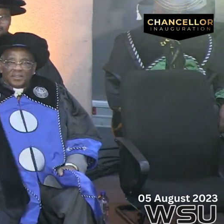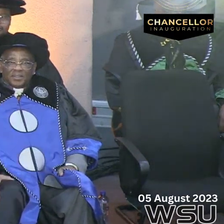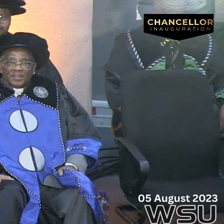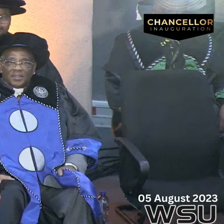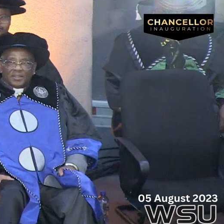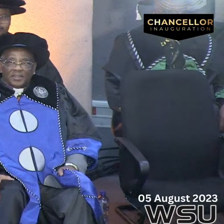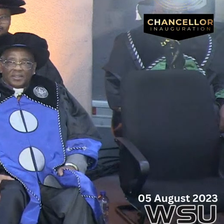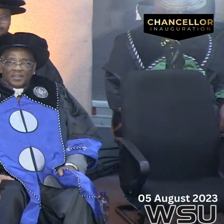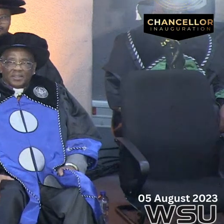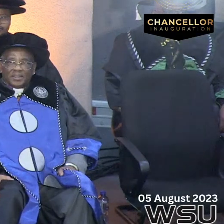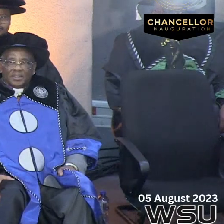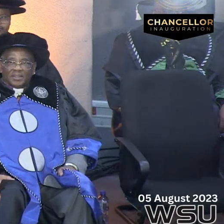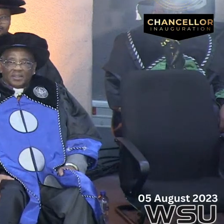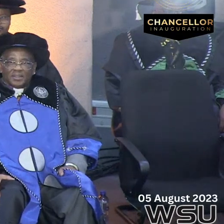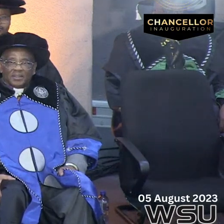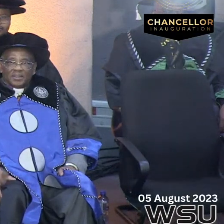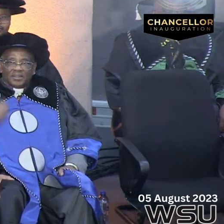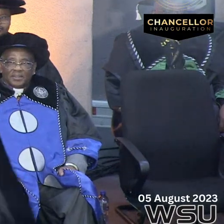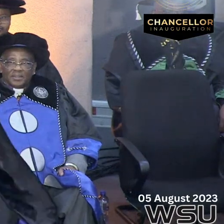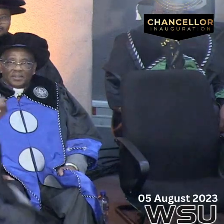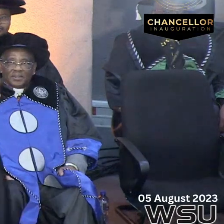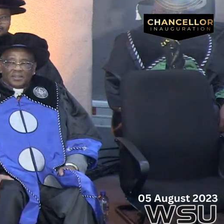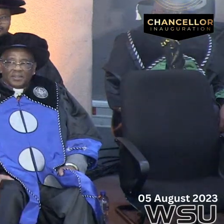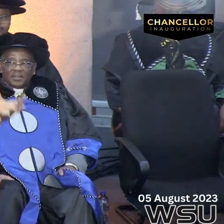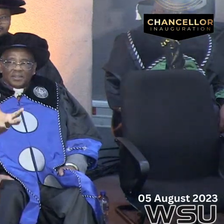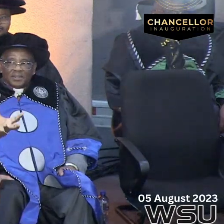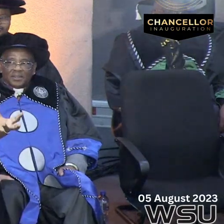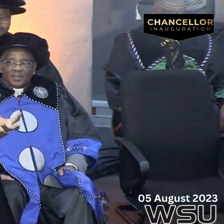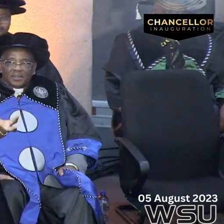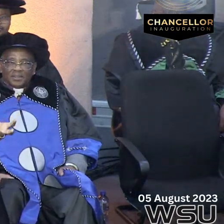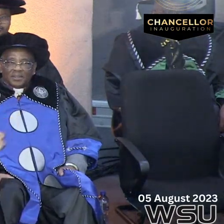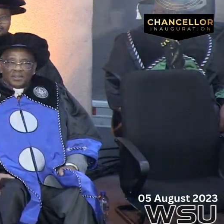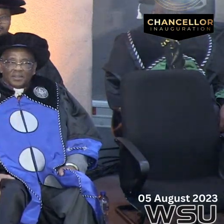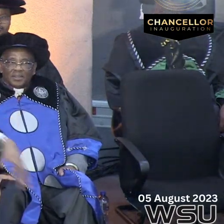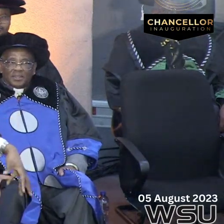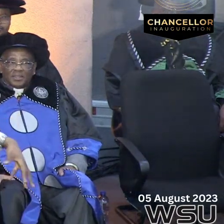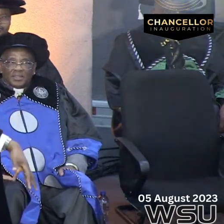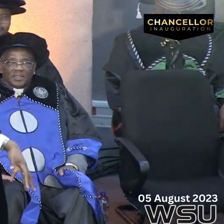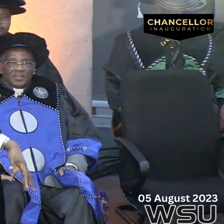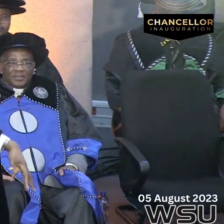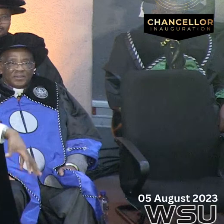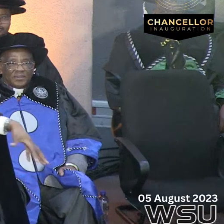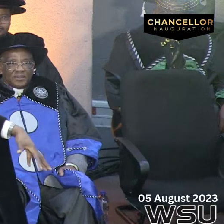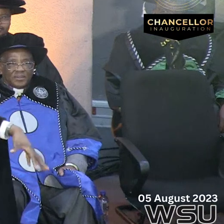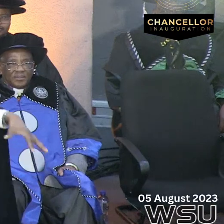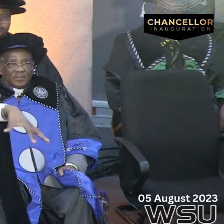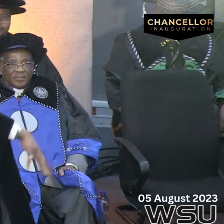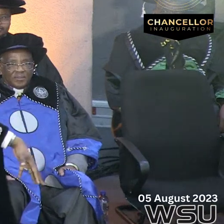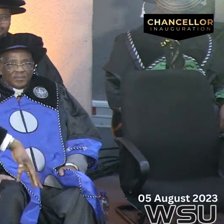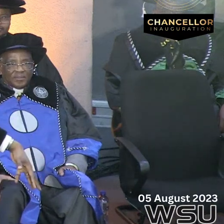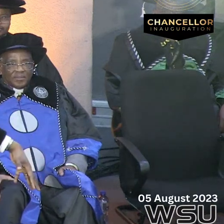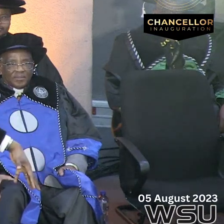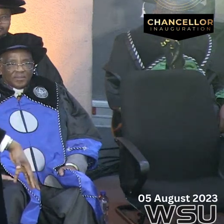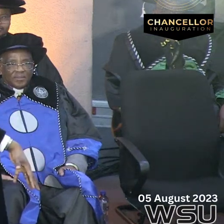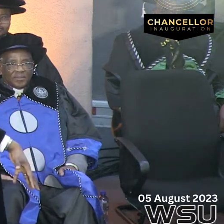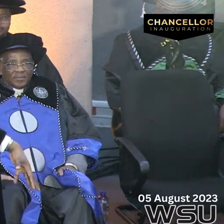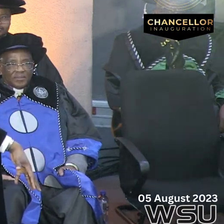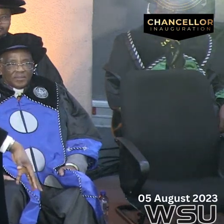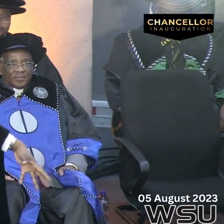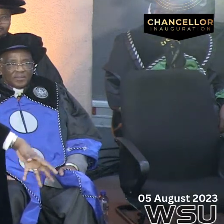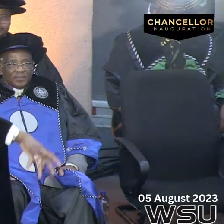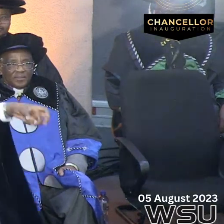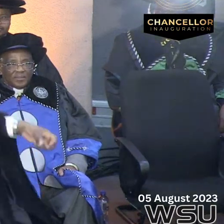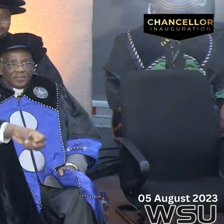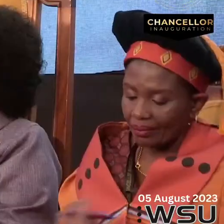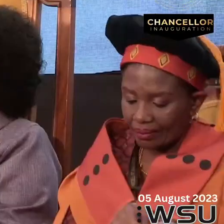the impeccable credentials that you have built over years, you are prepared to come back and plow back and be associated with the